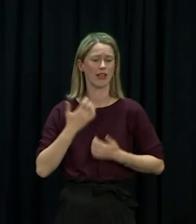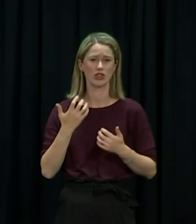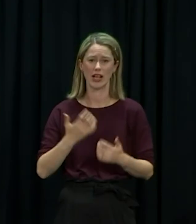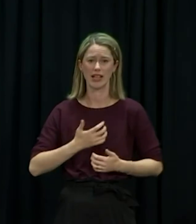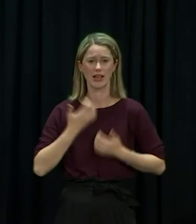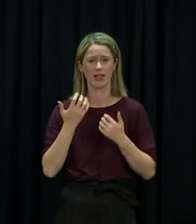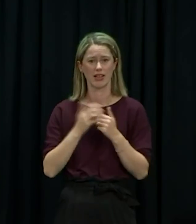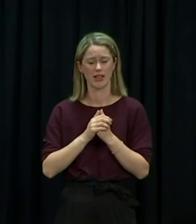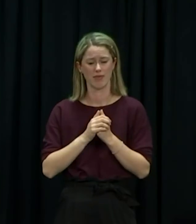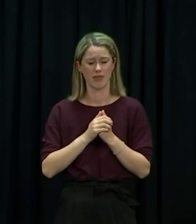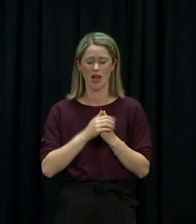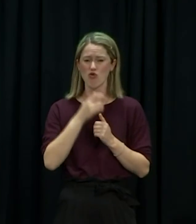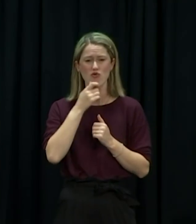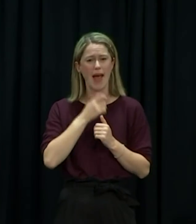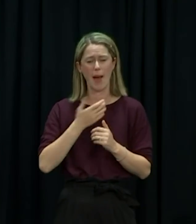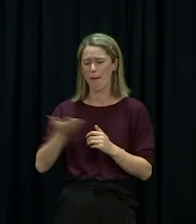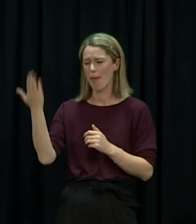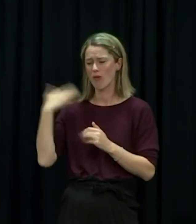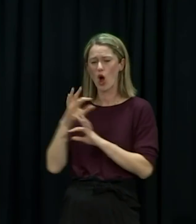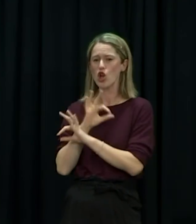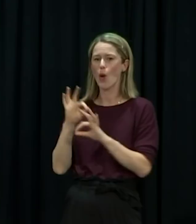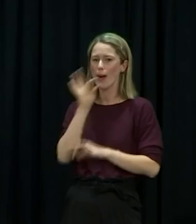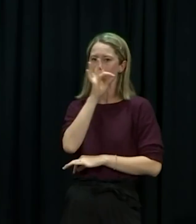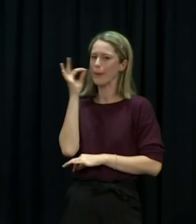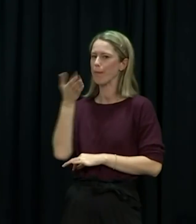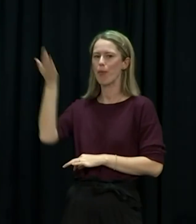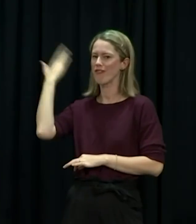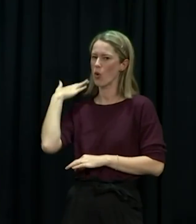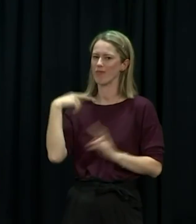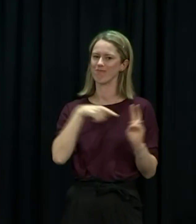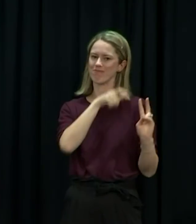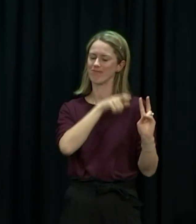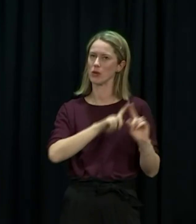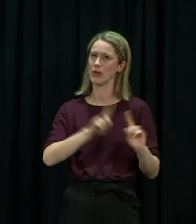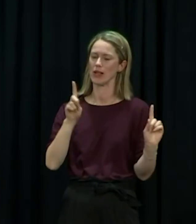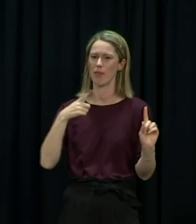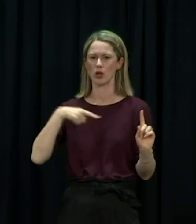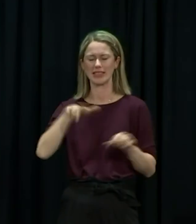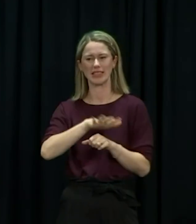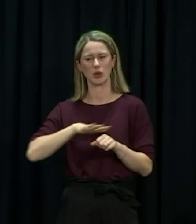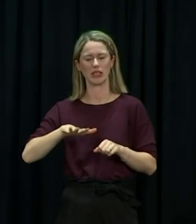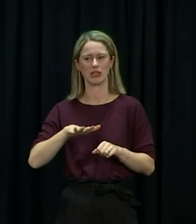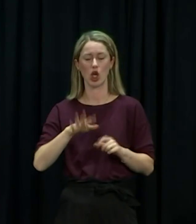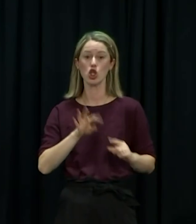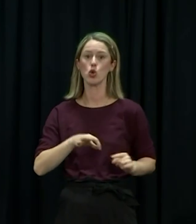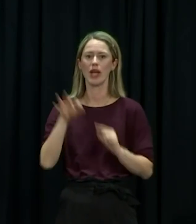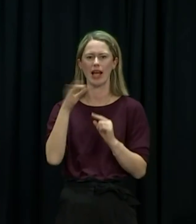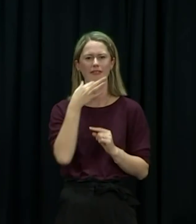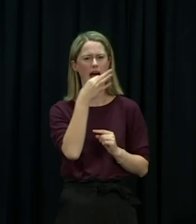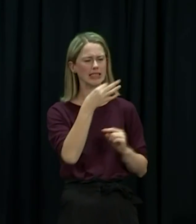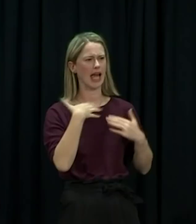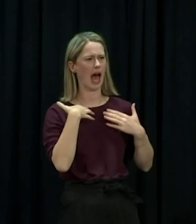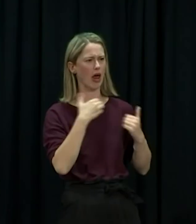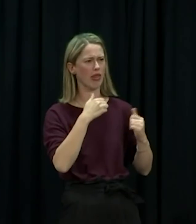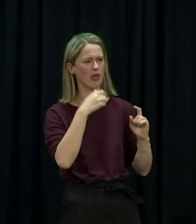which we've seen very rarely in our COVID response before. And given how extraordinary it is, I have asked Health to consider all